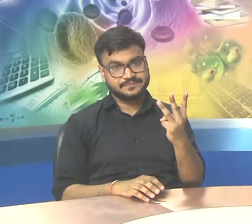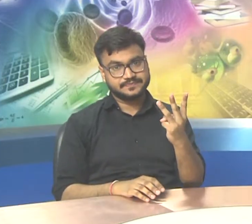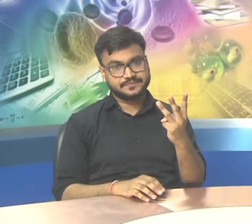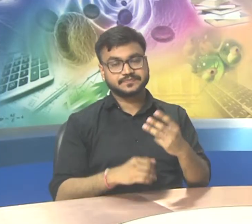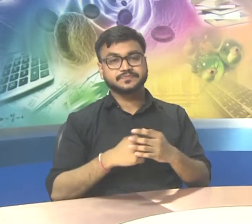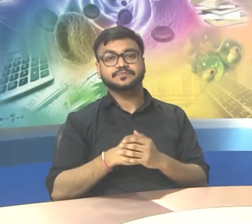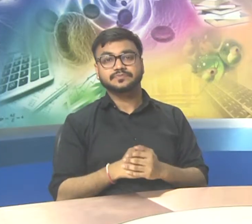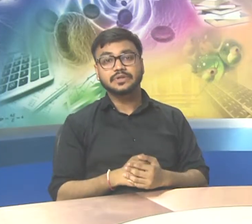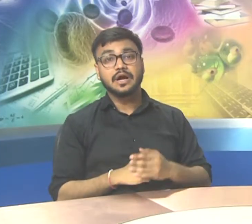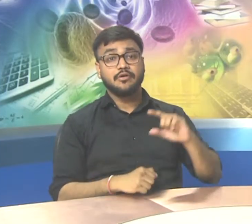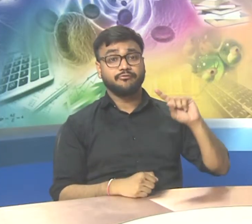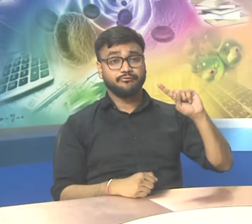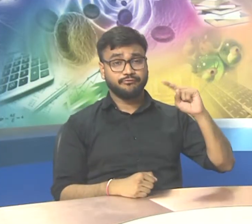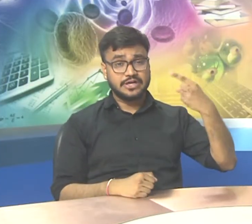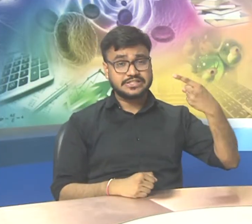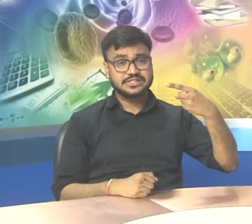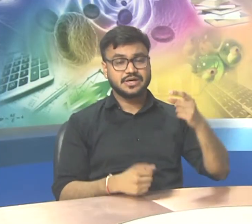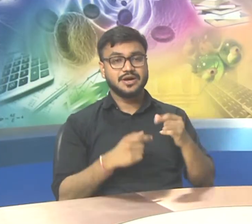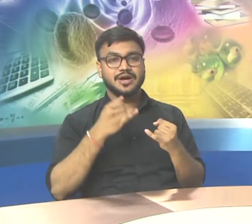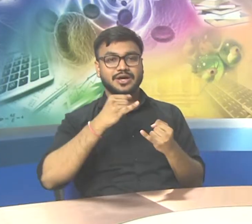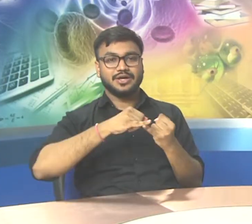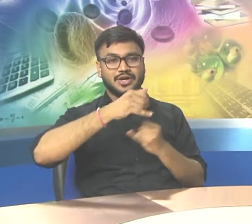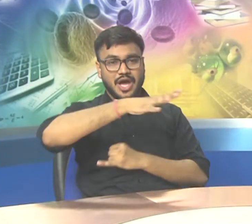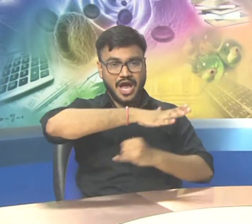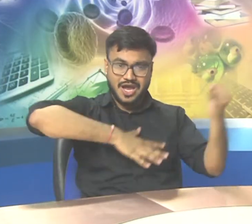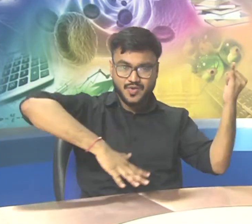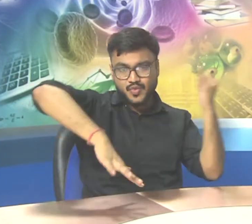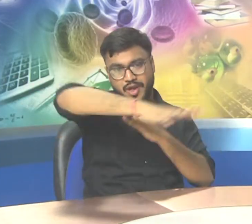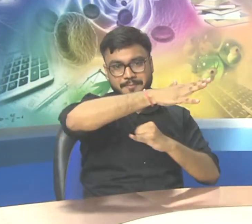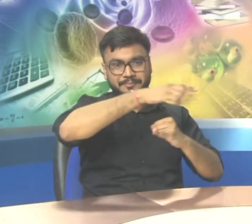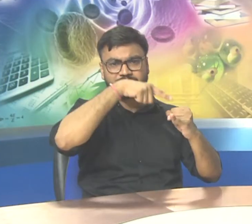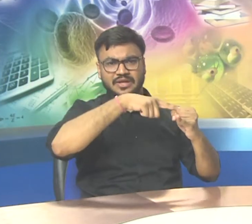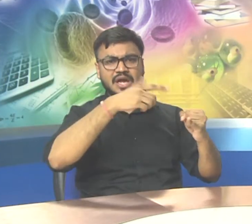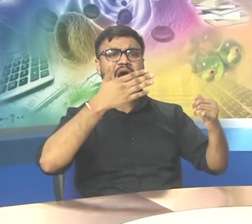There are three important functions of food.